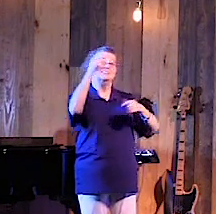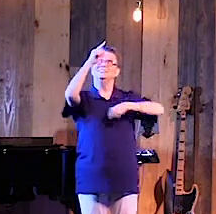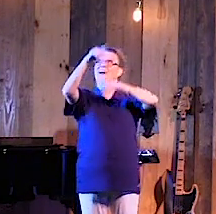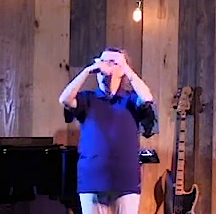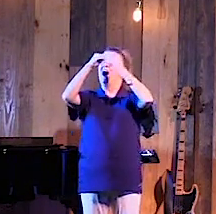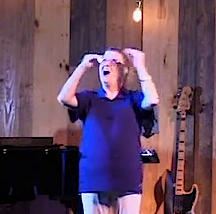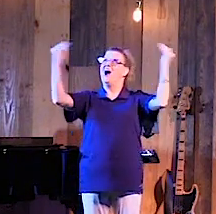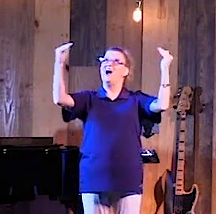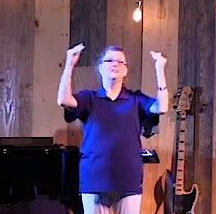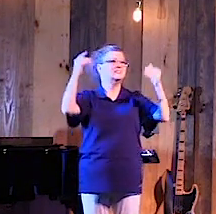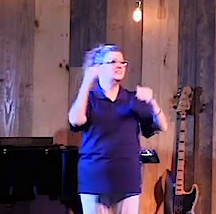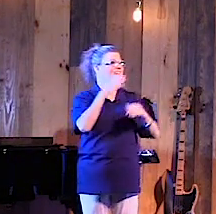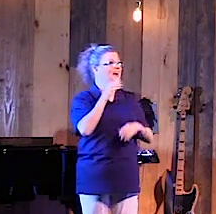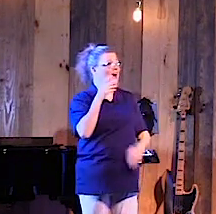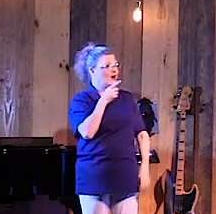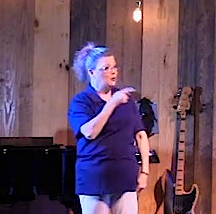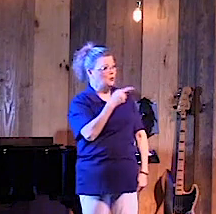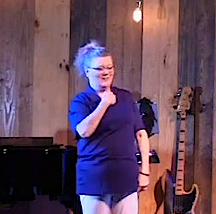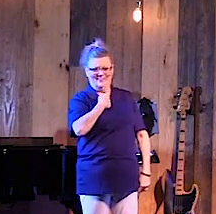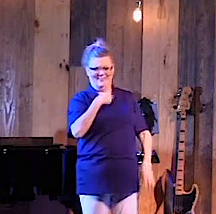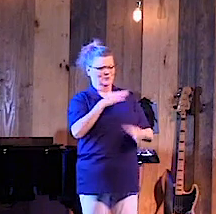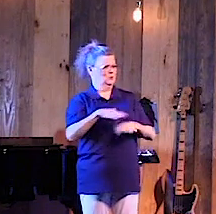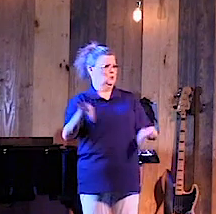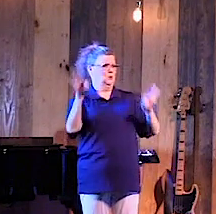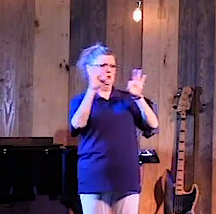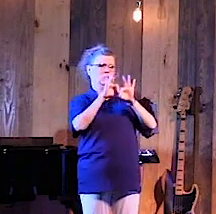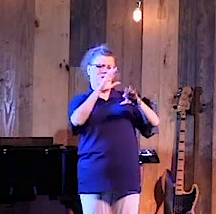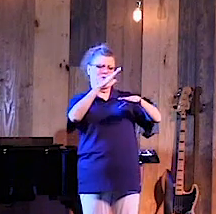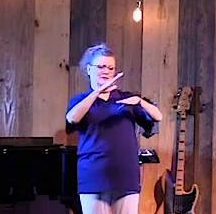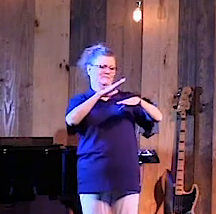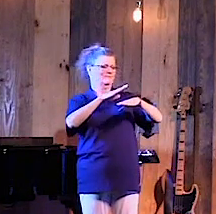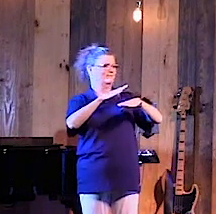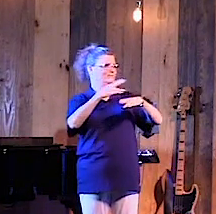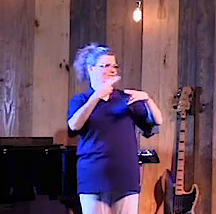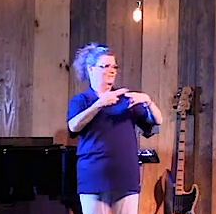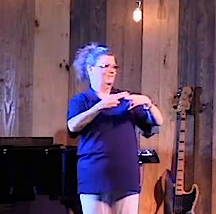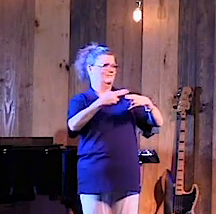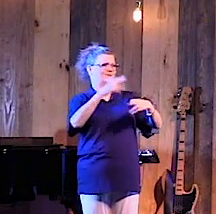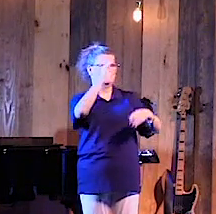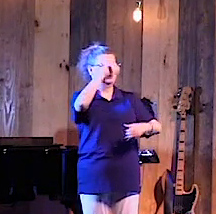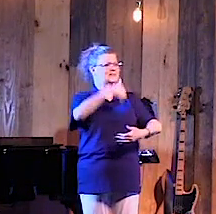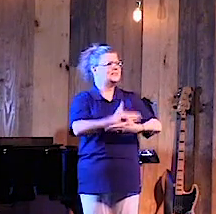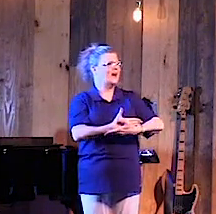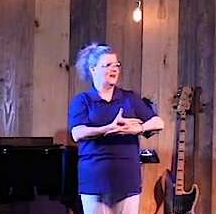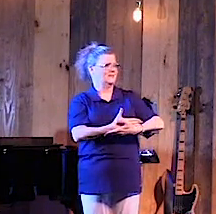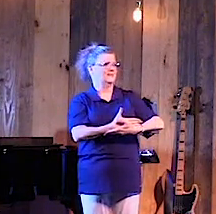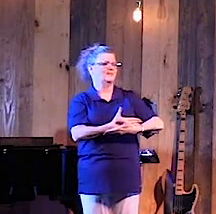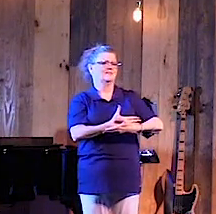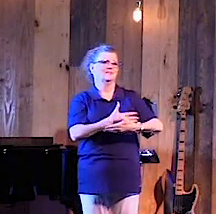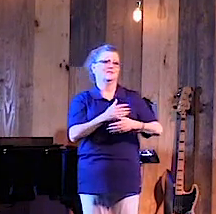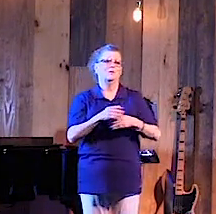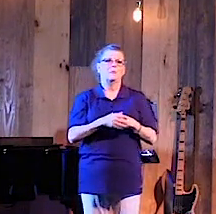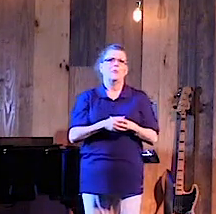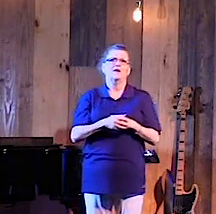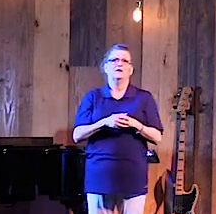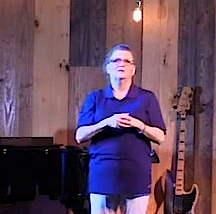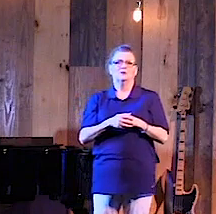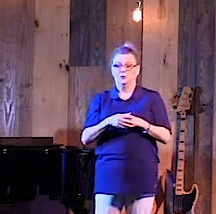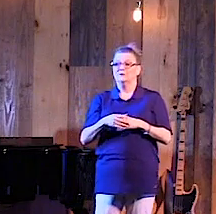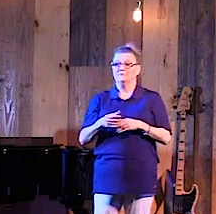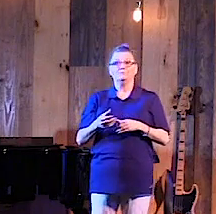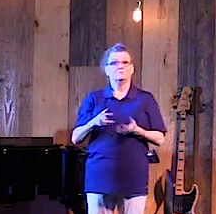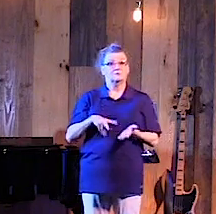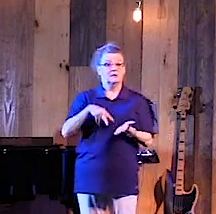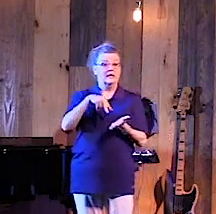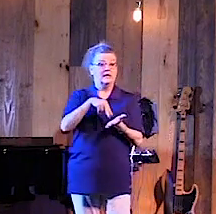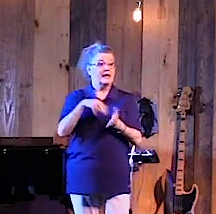sight. I am no longer worthy to be called your son. Make me as one of your hired men.' So he got up and he came to his father.